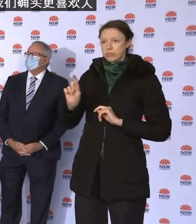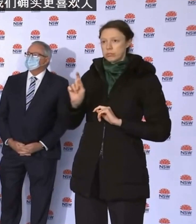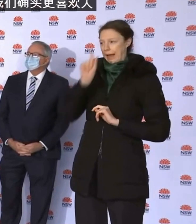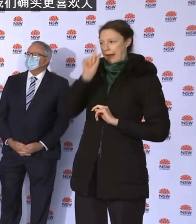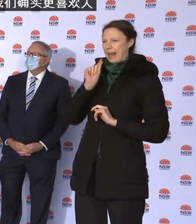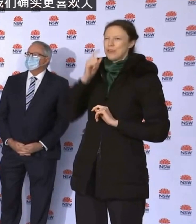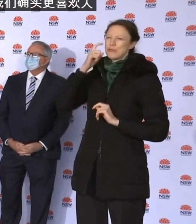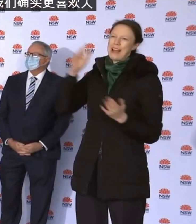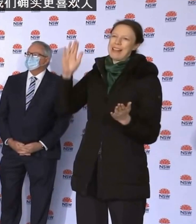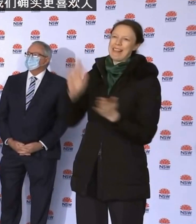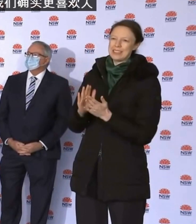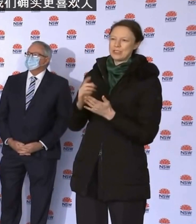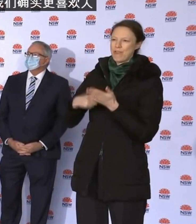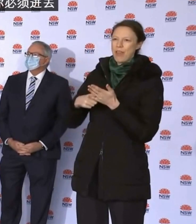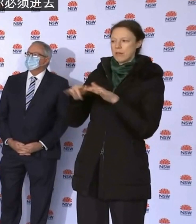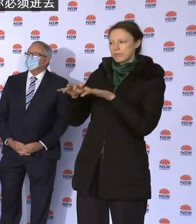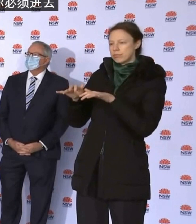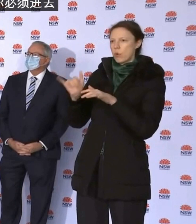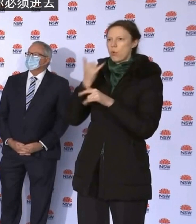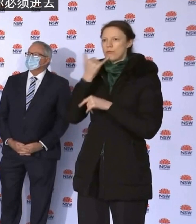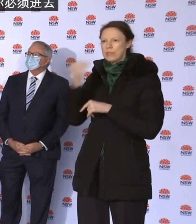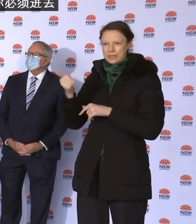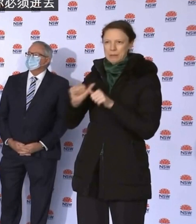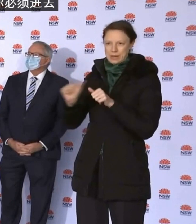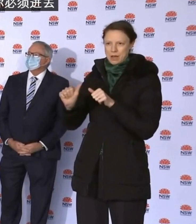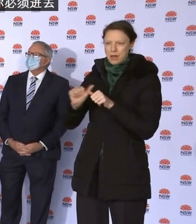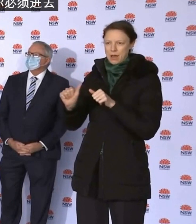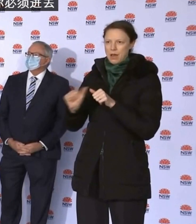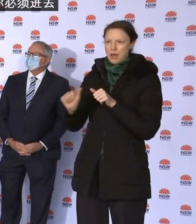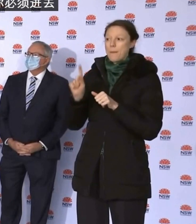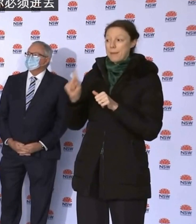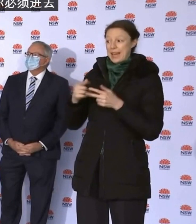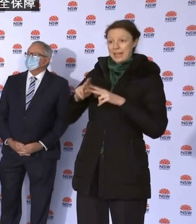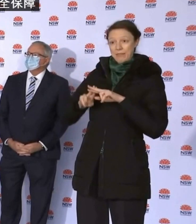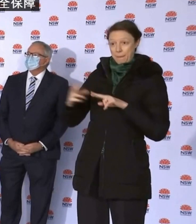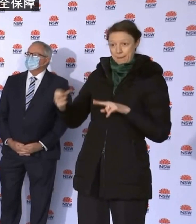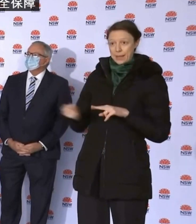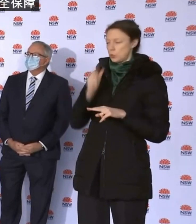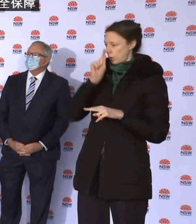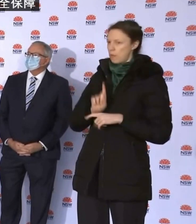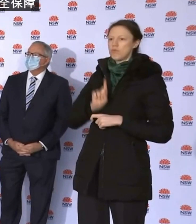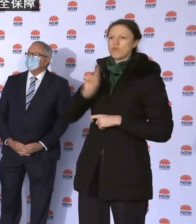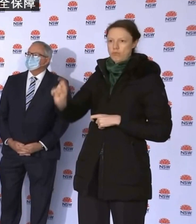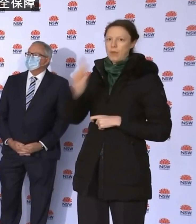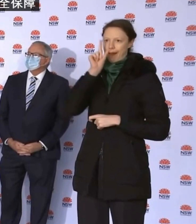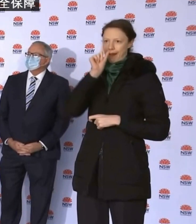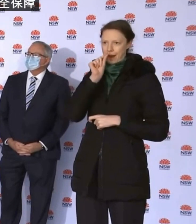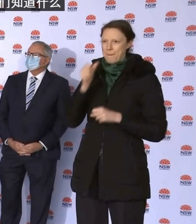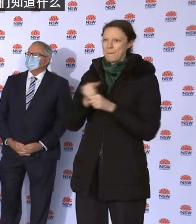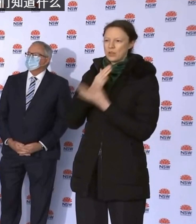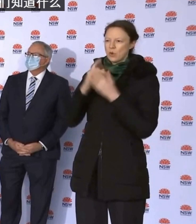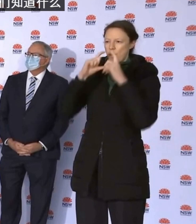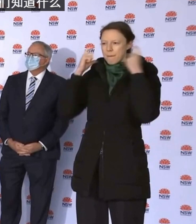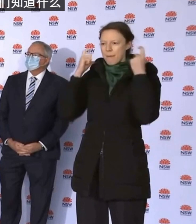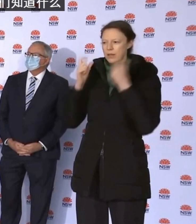we're trying to reduce mobility and we do prefer people to ring or check up online. But if you must go in, you can, but make sure you're COVID safe.